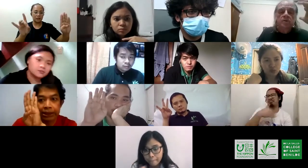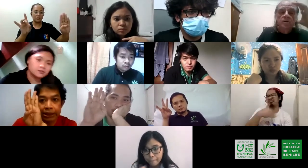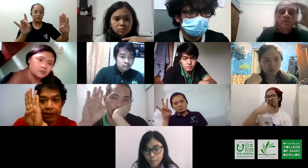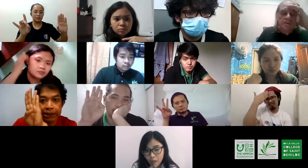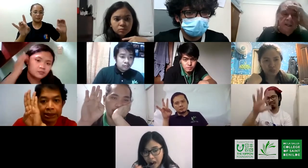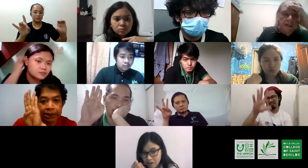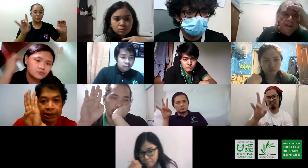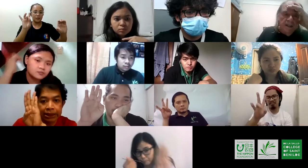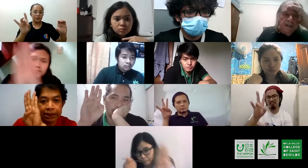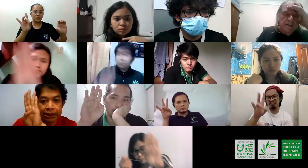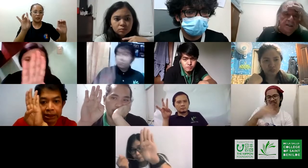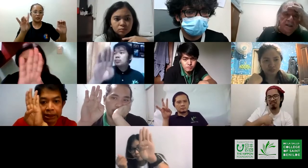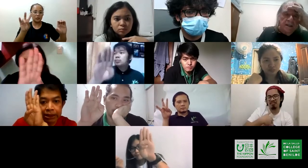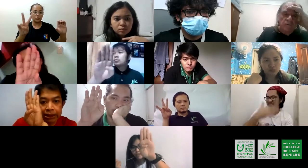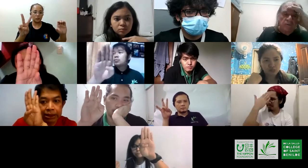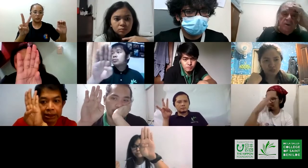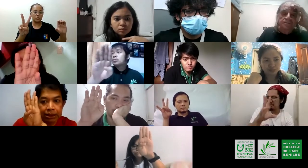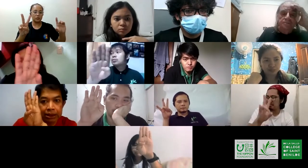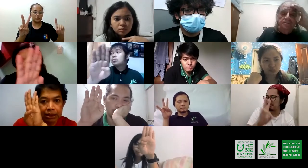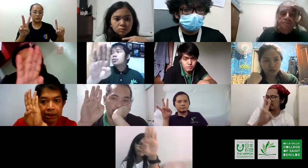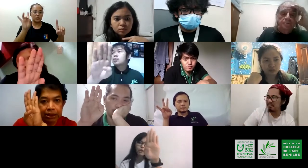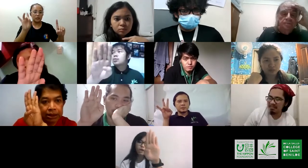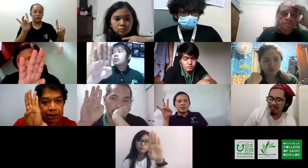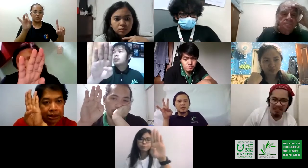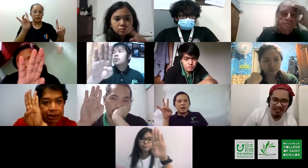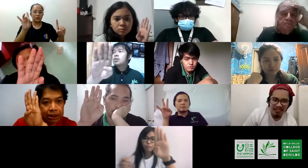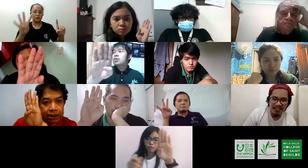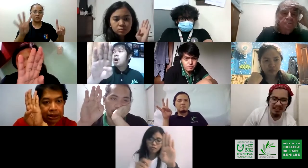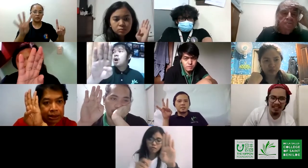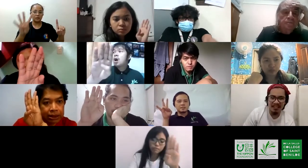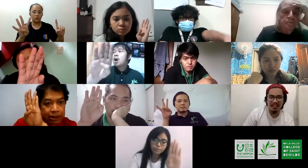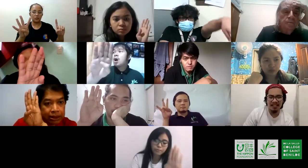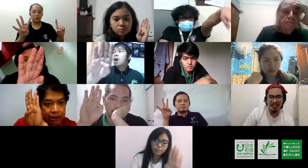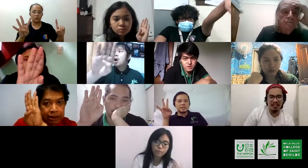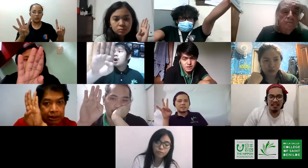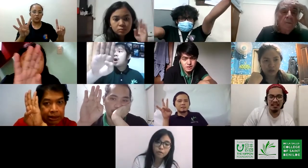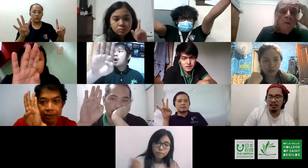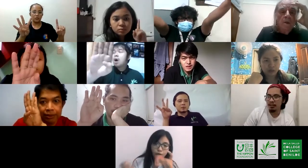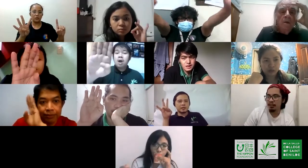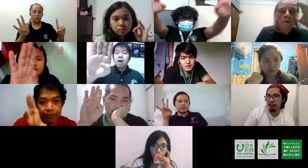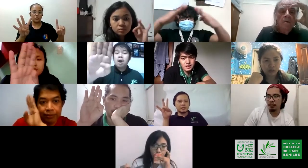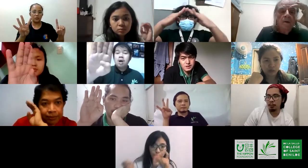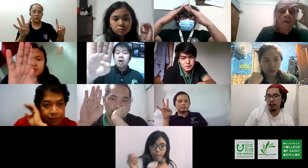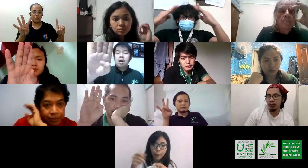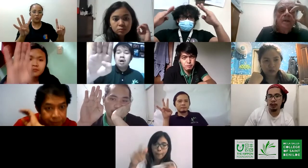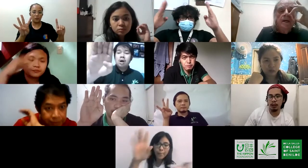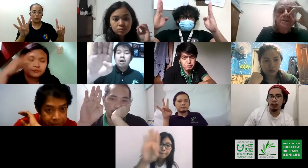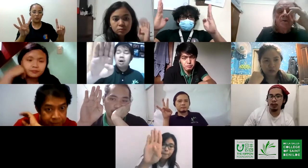1882, D, 1884. I see B's. B's as in boy. Yes,